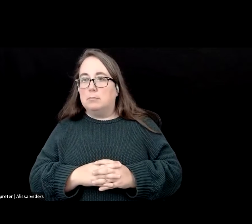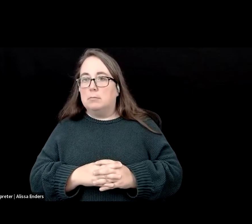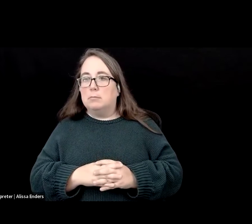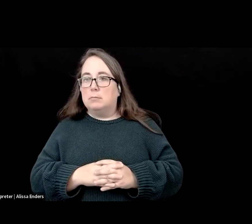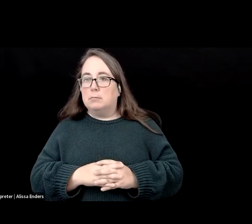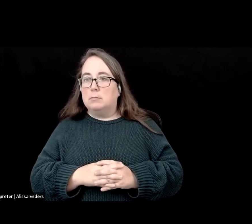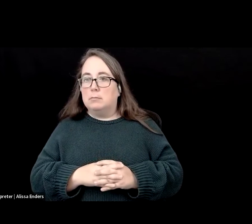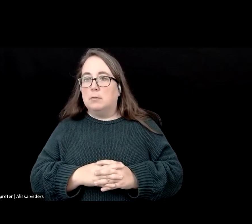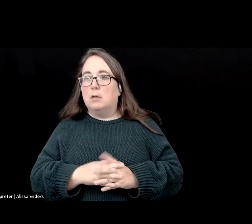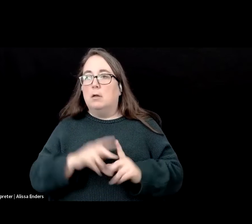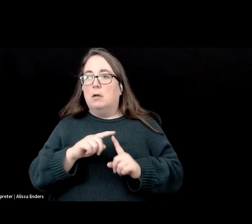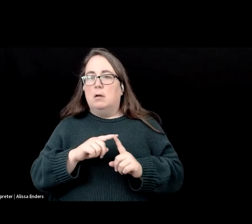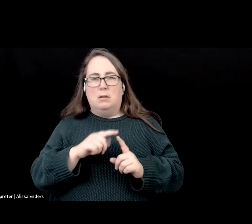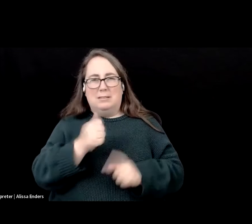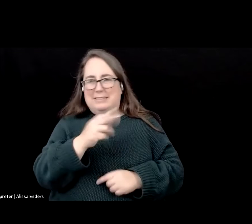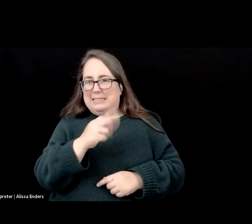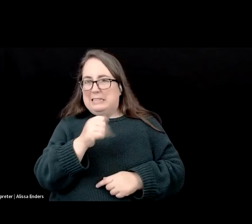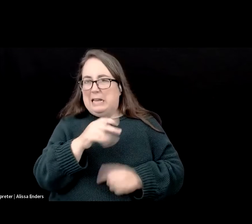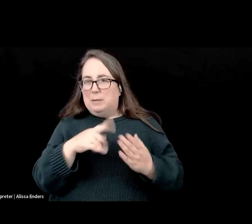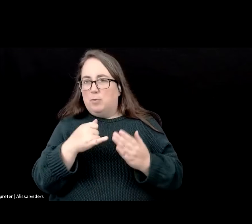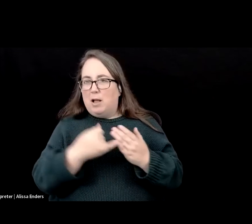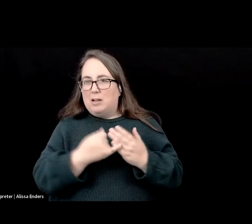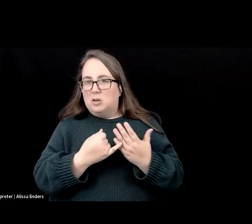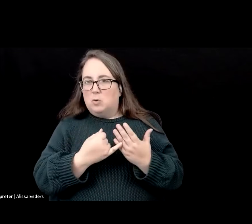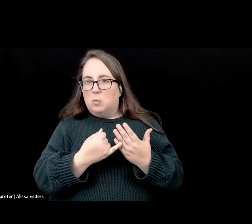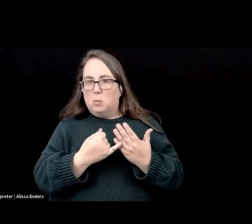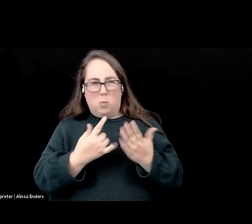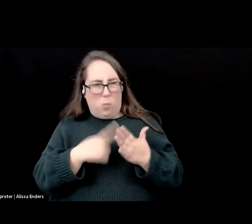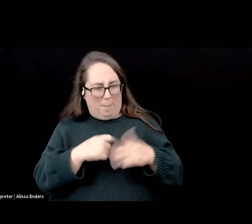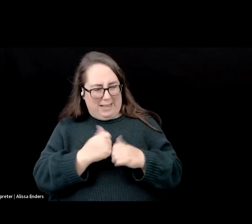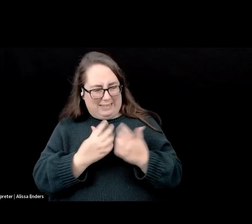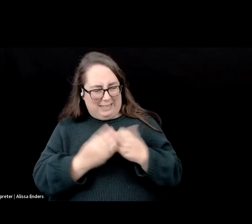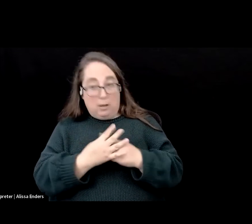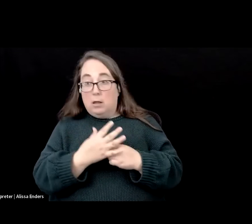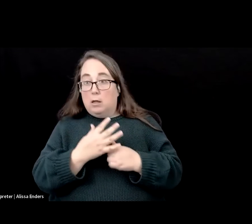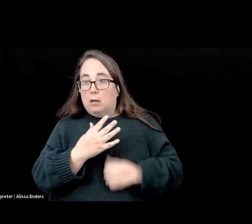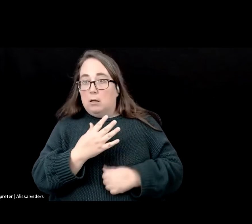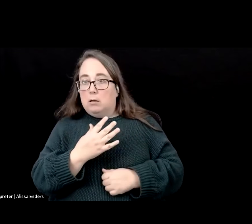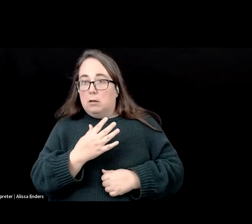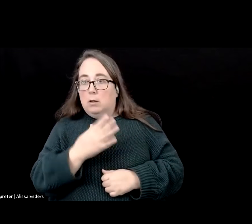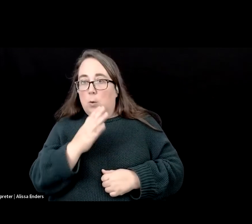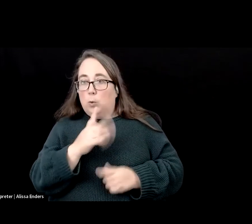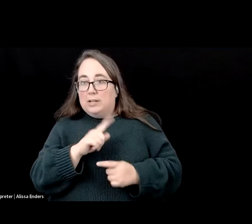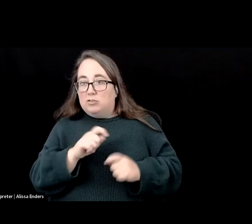project makes it controversial. Would it change the curriculum taught, or would it be injected or implemented?